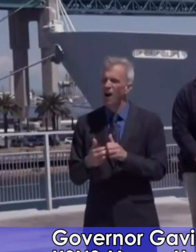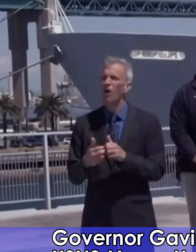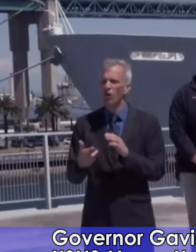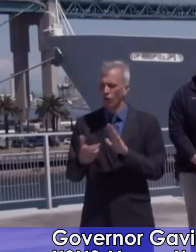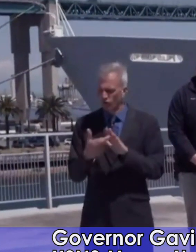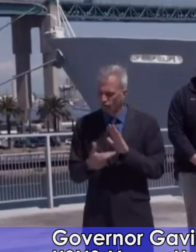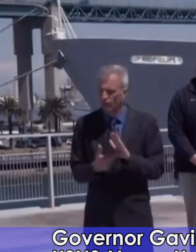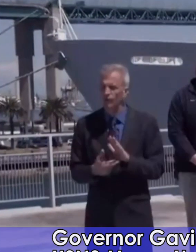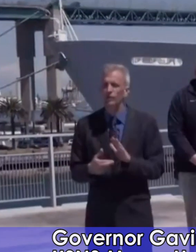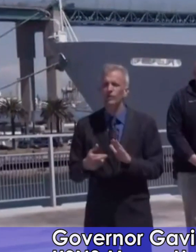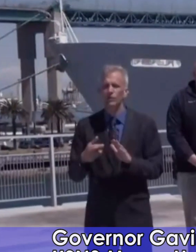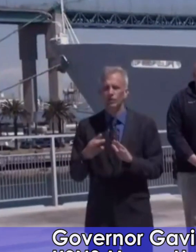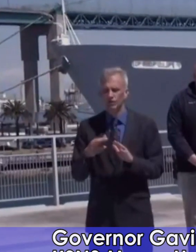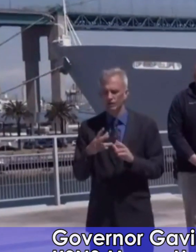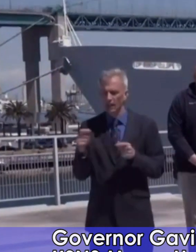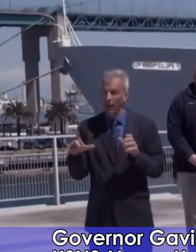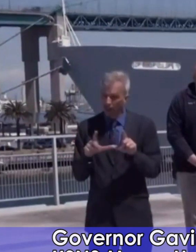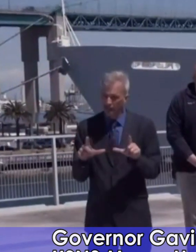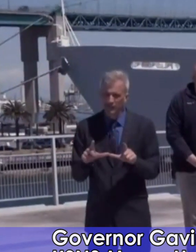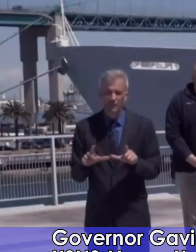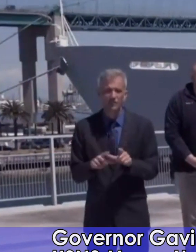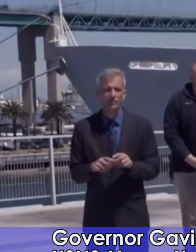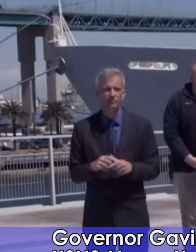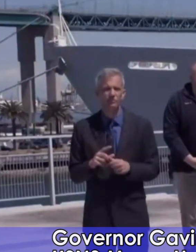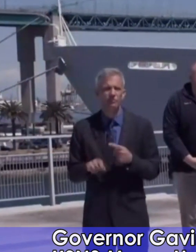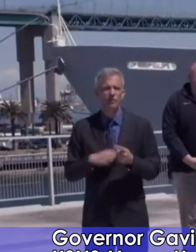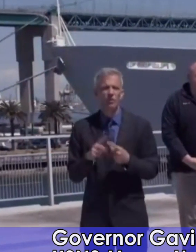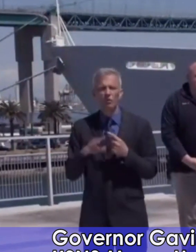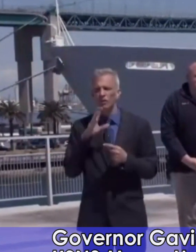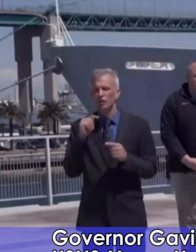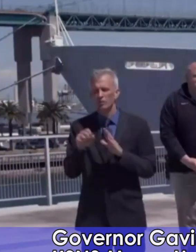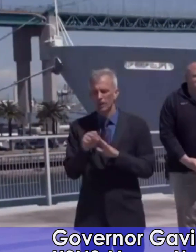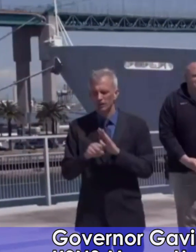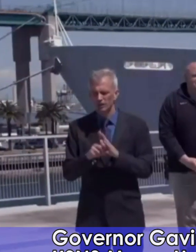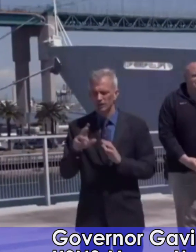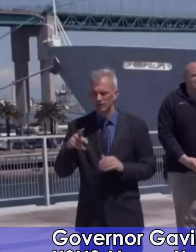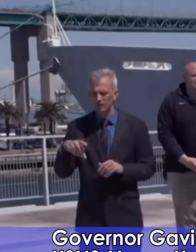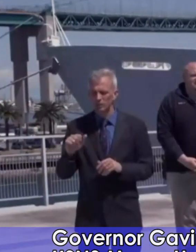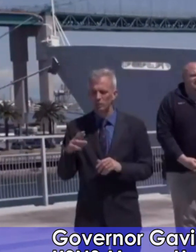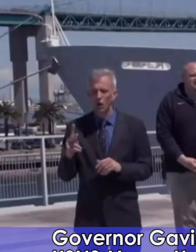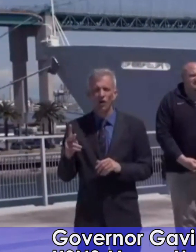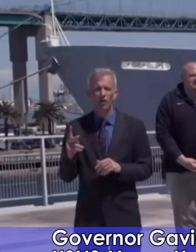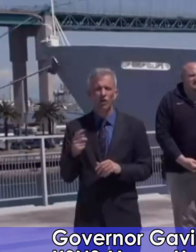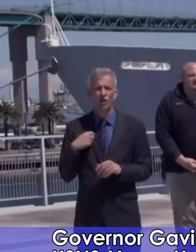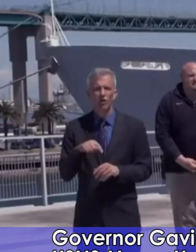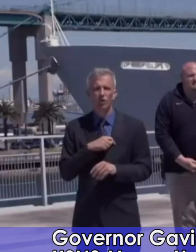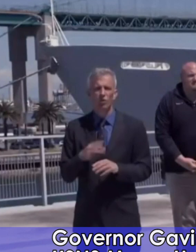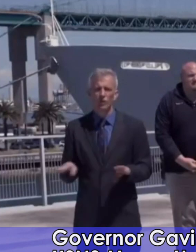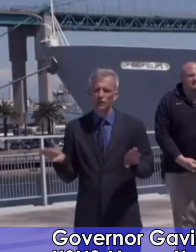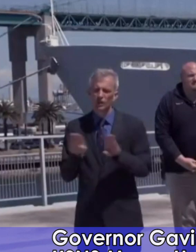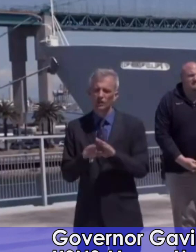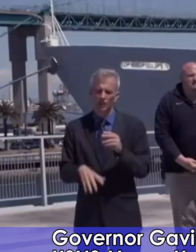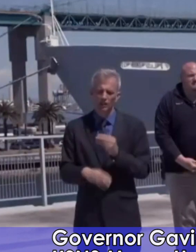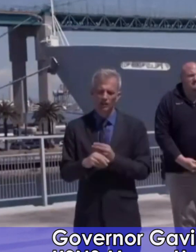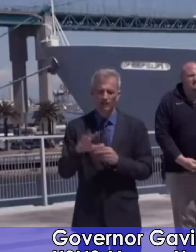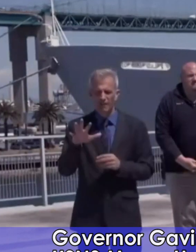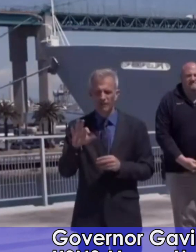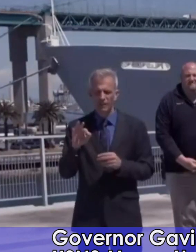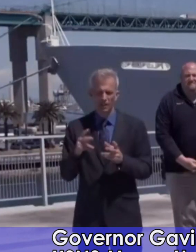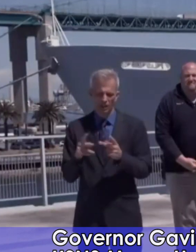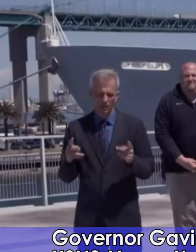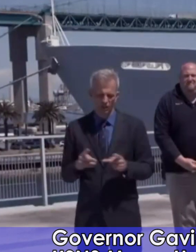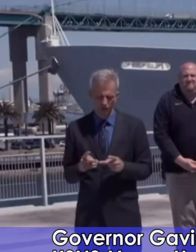exactly the kind of leadership we need. As it relates to state parks, let me just speak to this. We shut down an additional 59